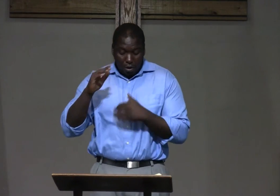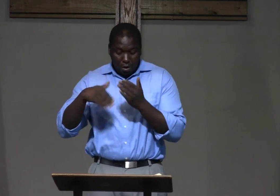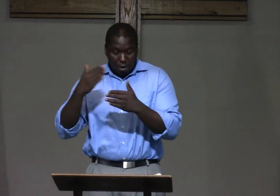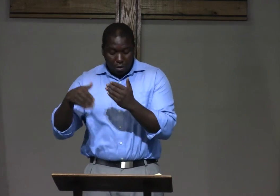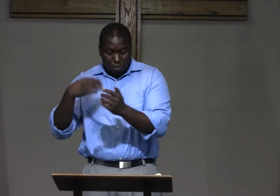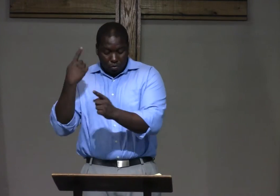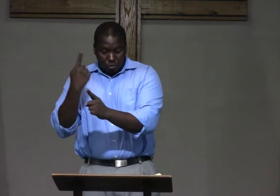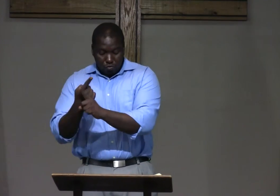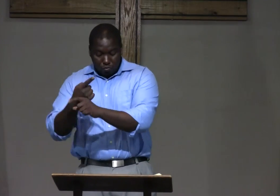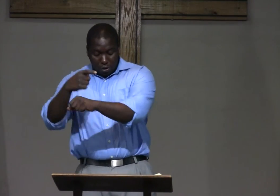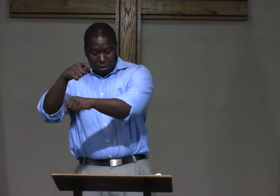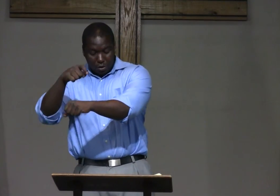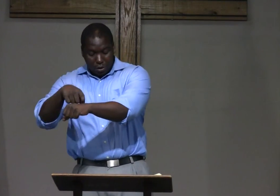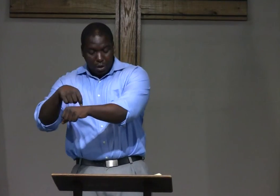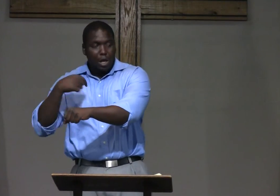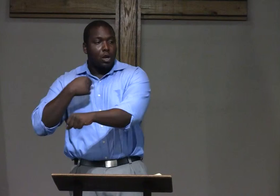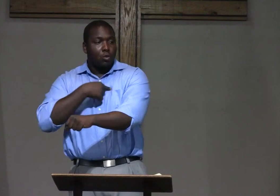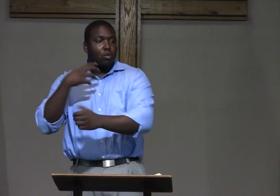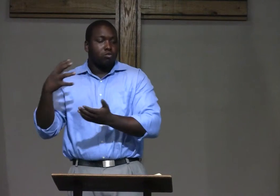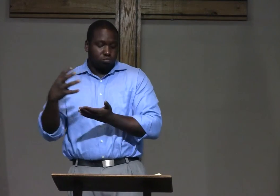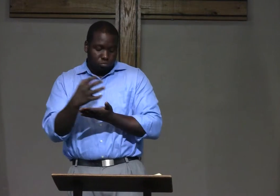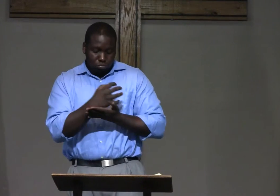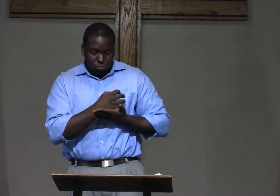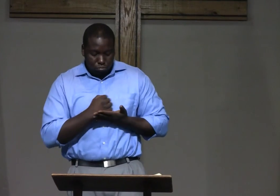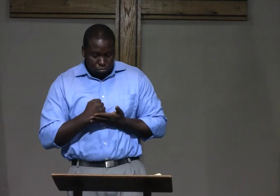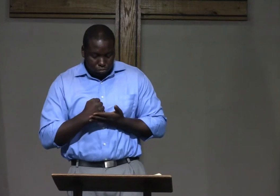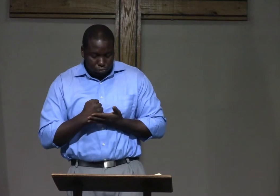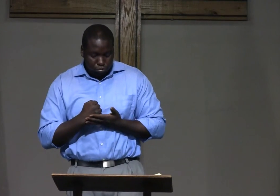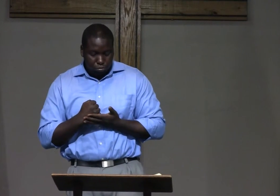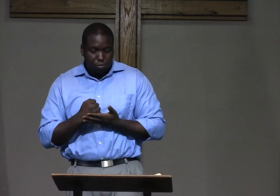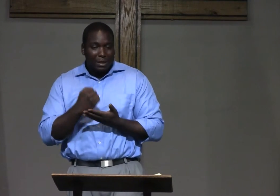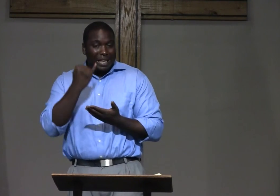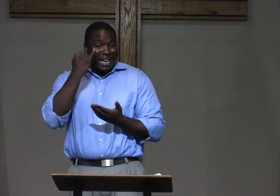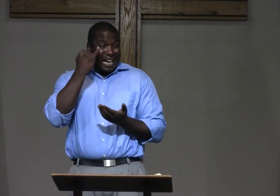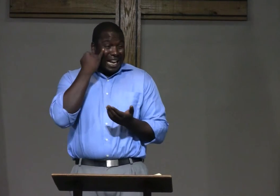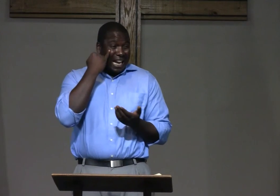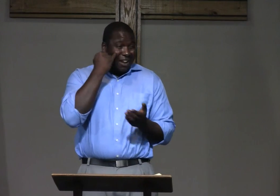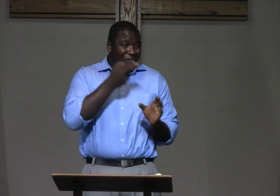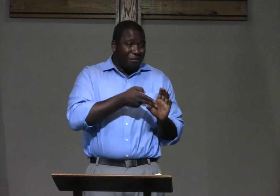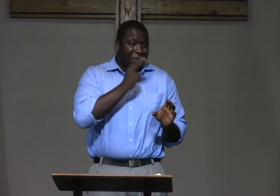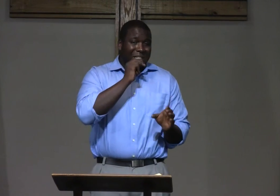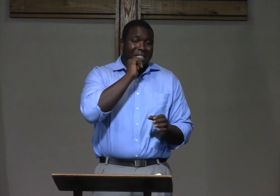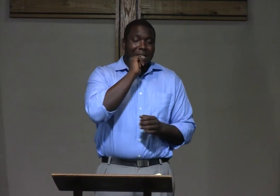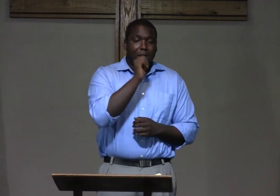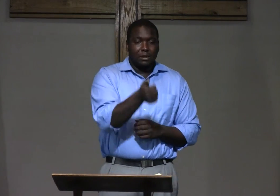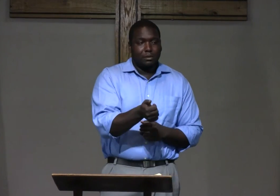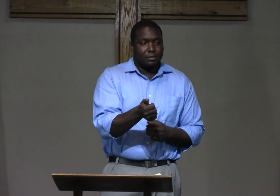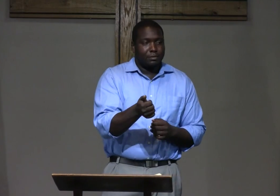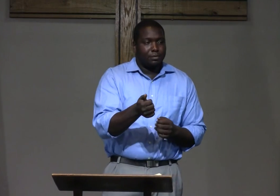Weary in well-doing, for in due season we shall reap if we faint not.